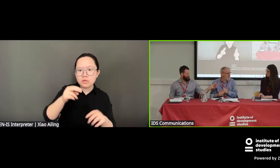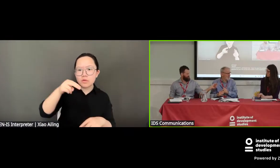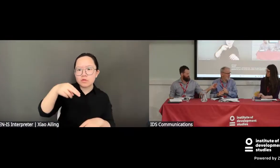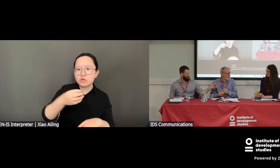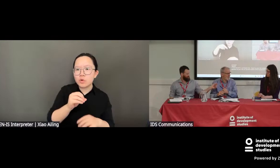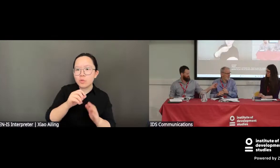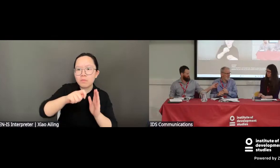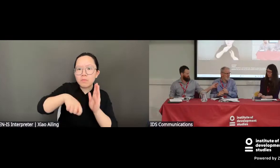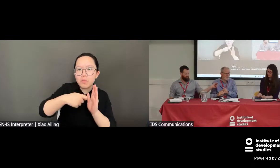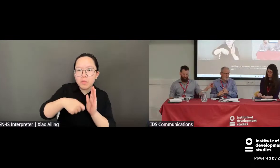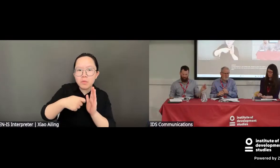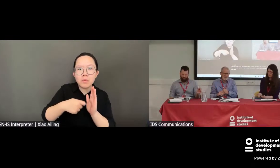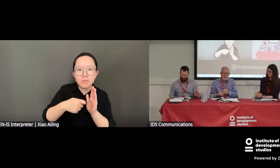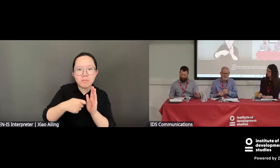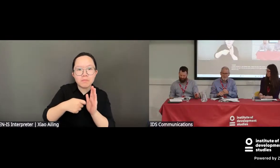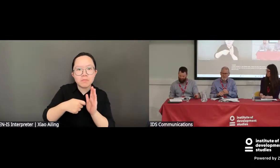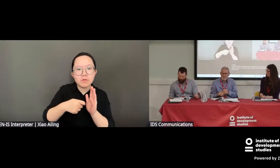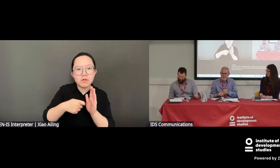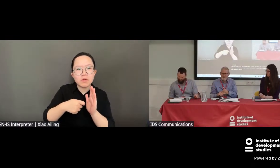Thanks, John.